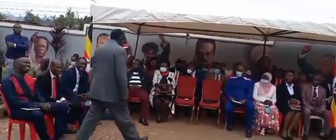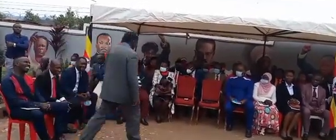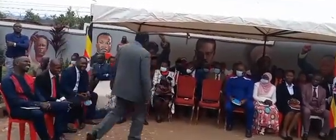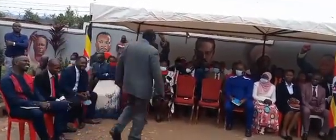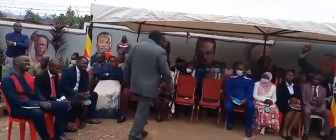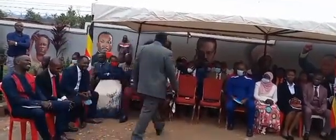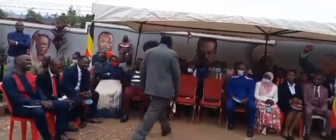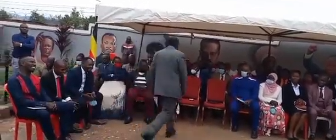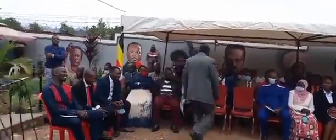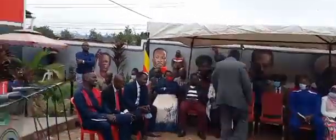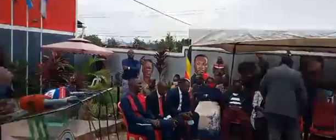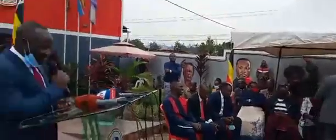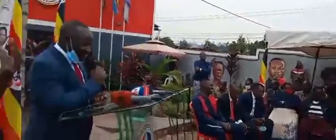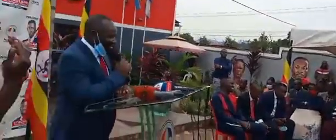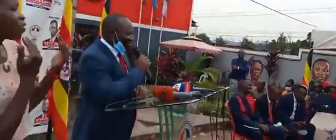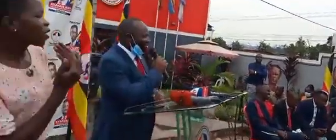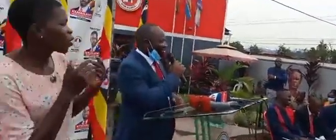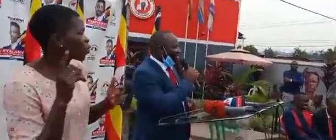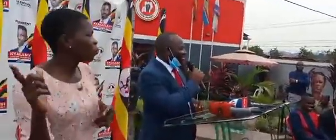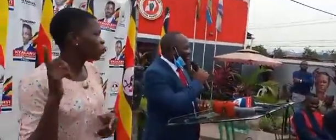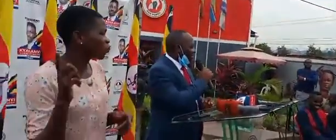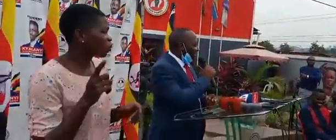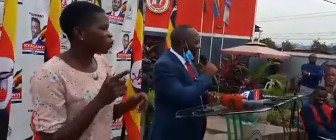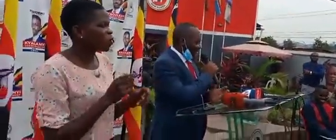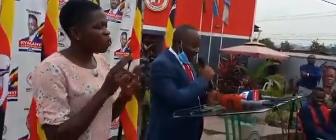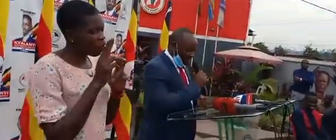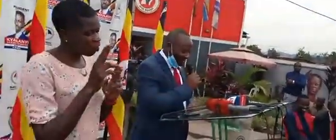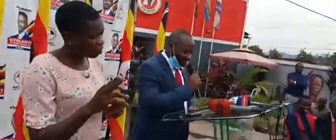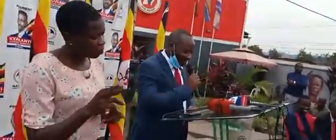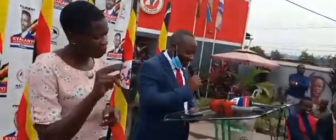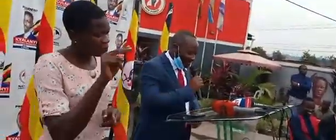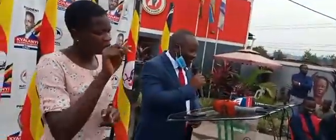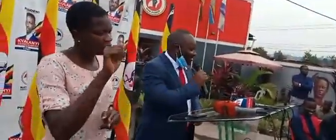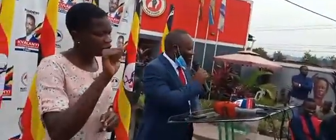Thank you, Comrade Honorable Nandesha,